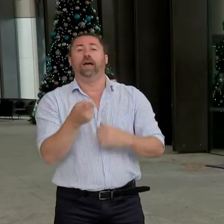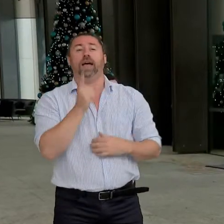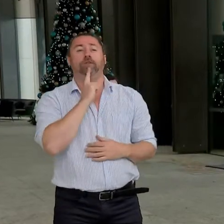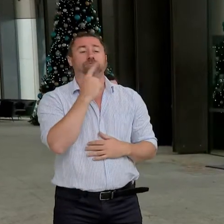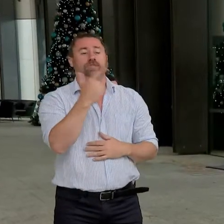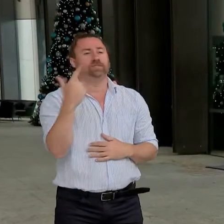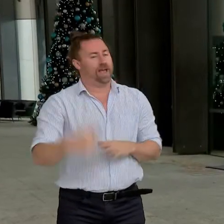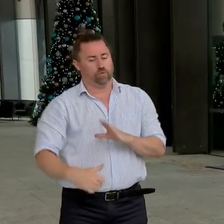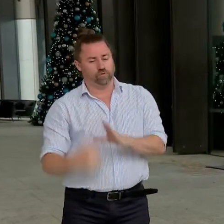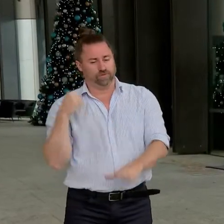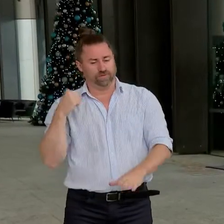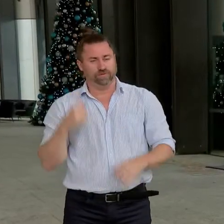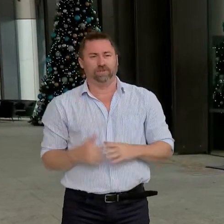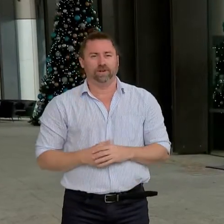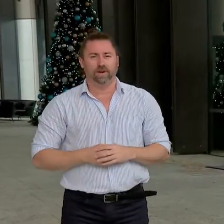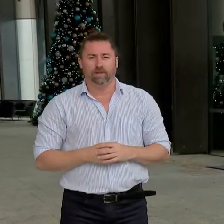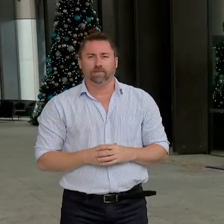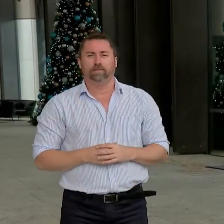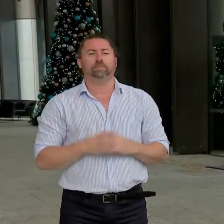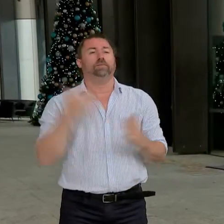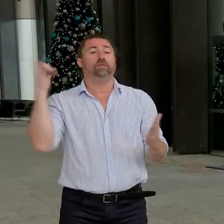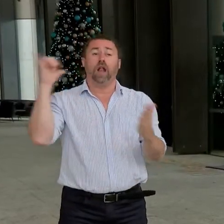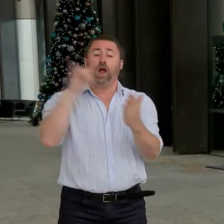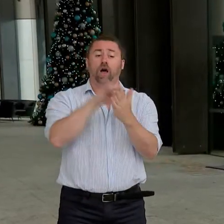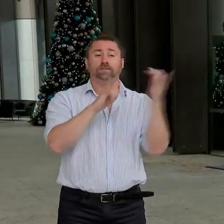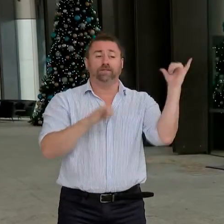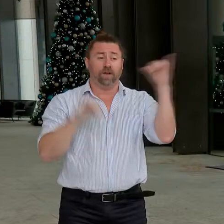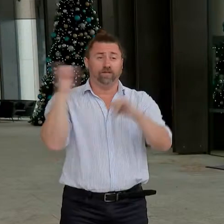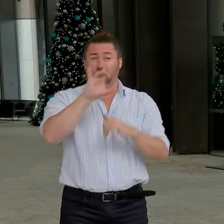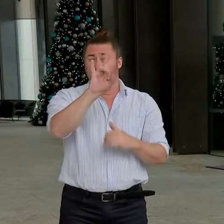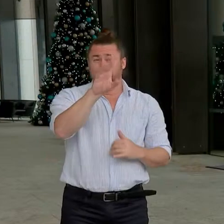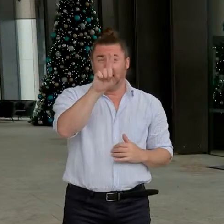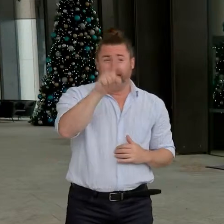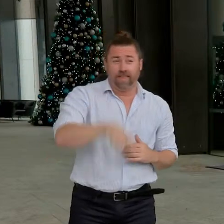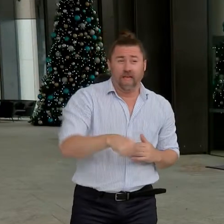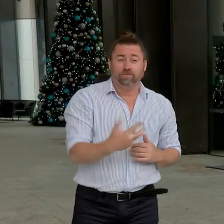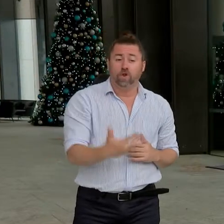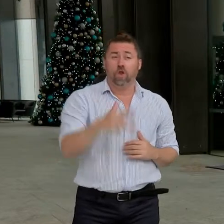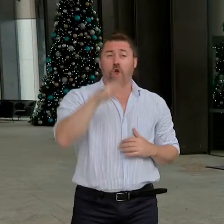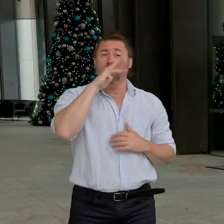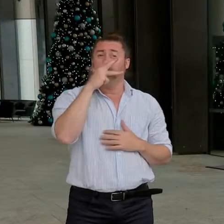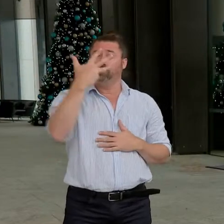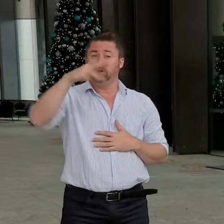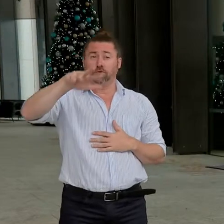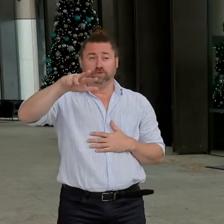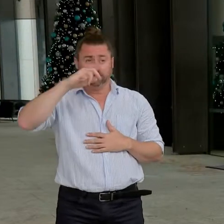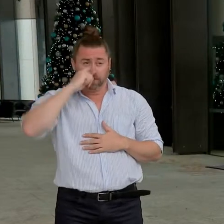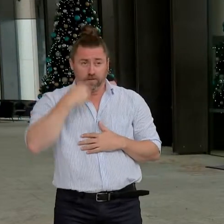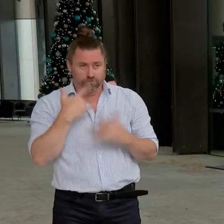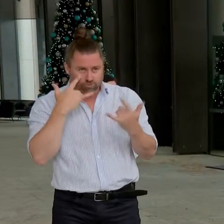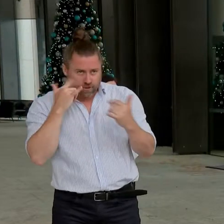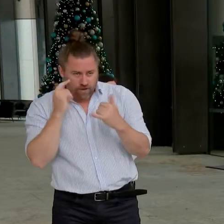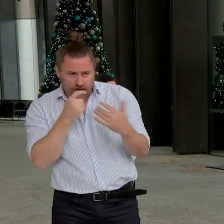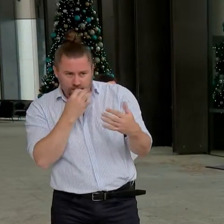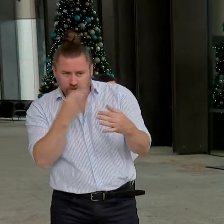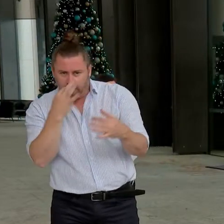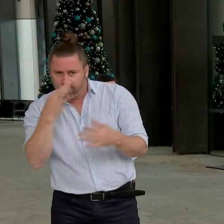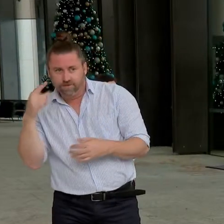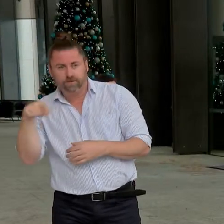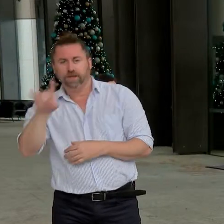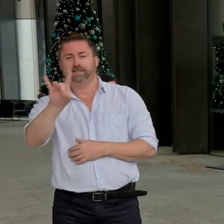entry. Domestic flights, 10,919 persons were checked, 10 were refused entry